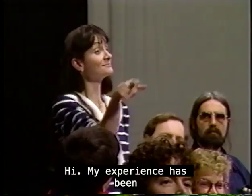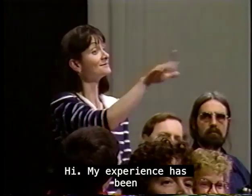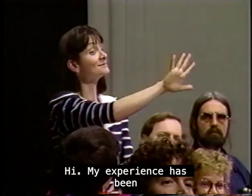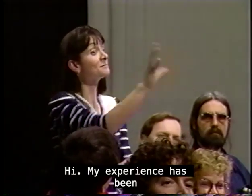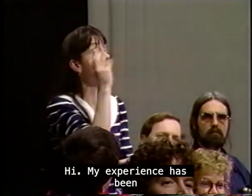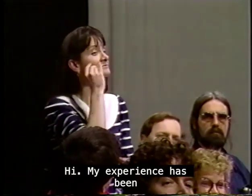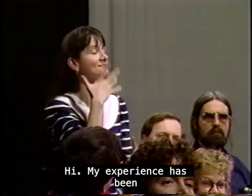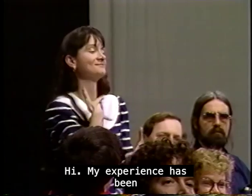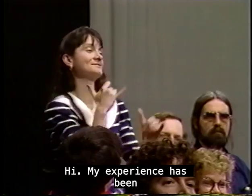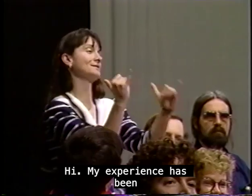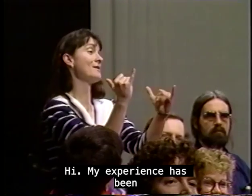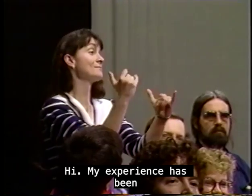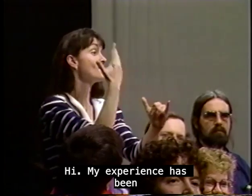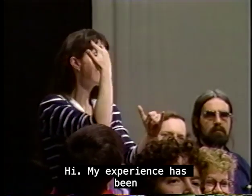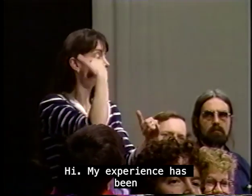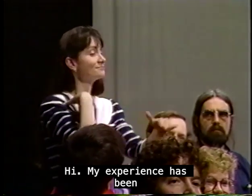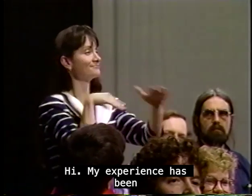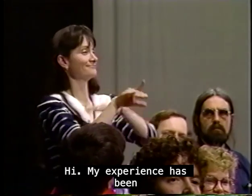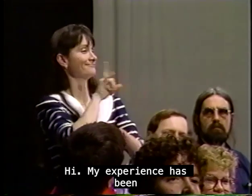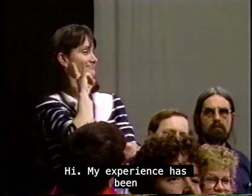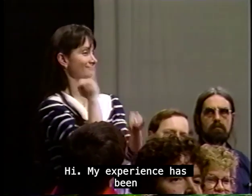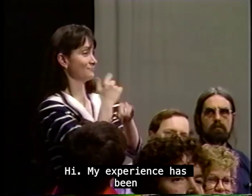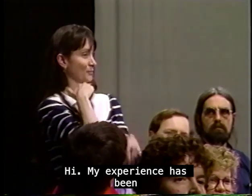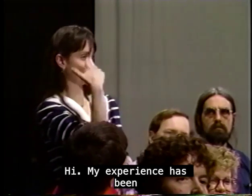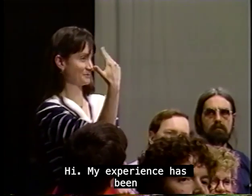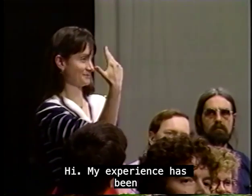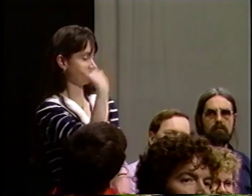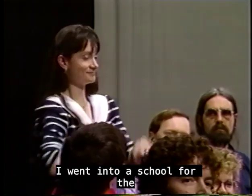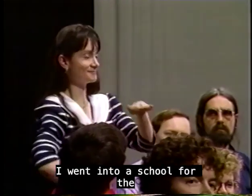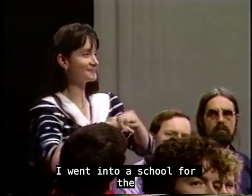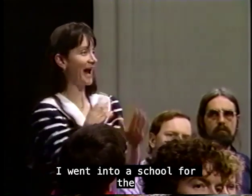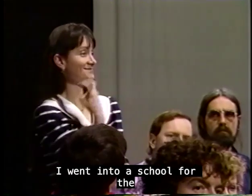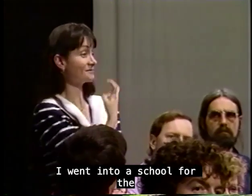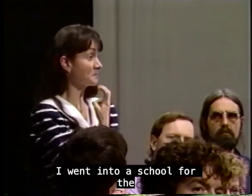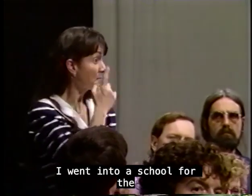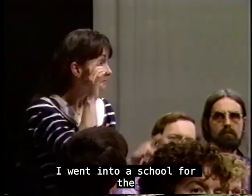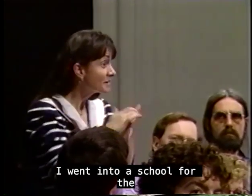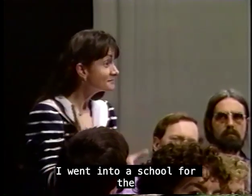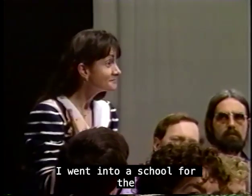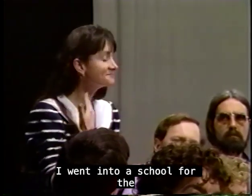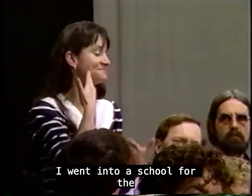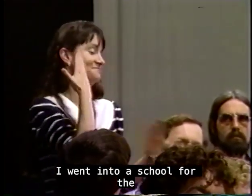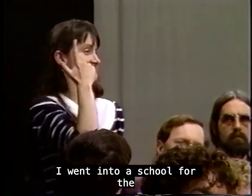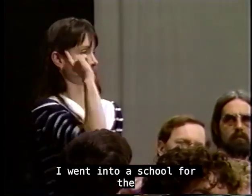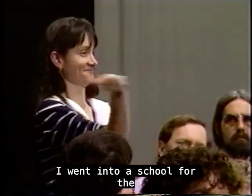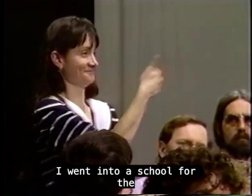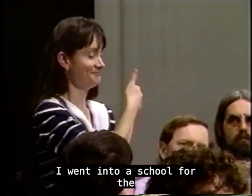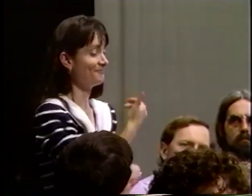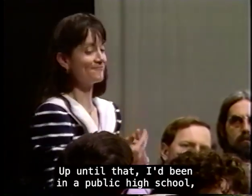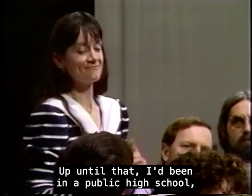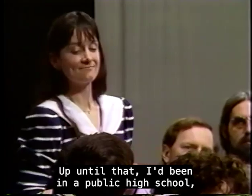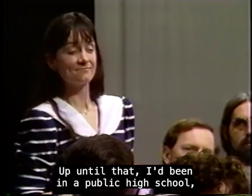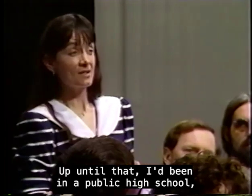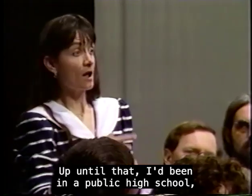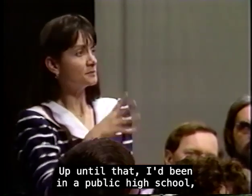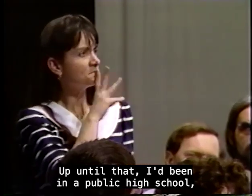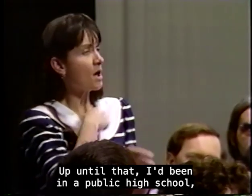Hi. My experience has been very similar to you. I went into a school for the deaf when I was 13 years old. Up until that, I'd been in a public high